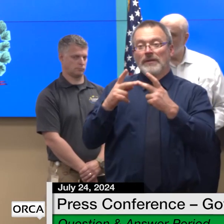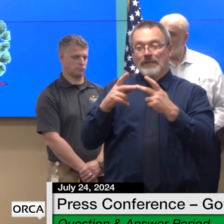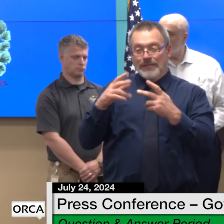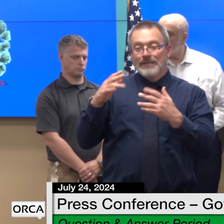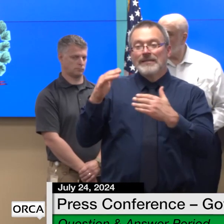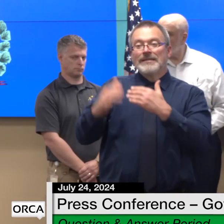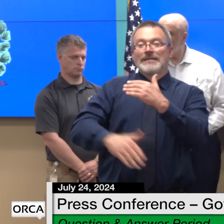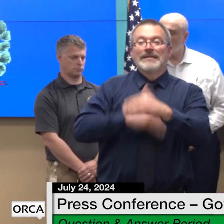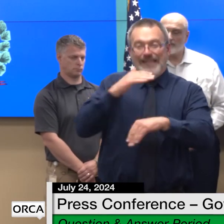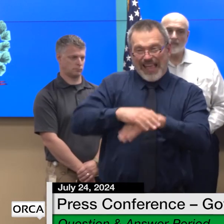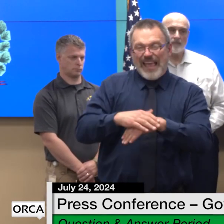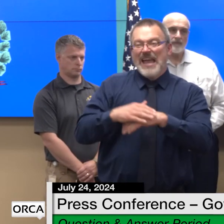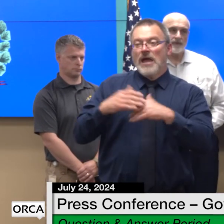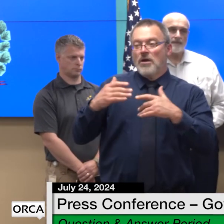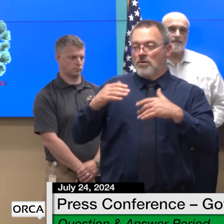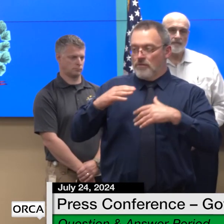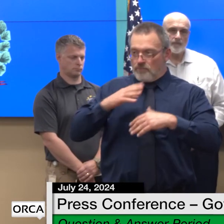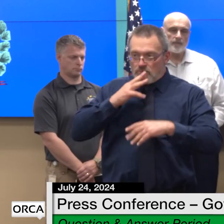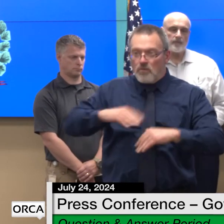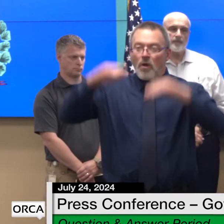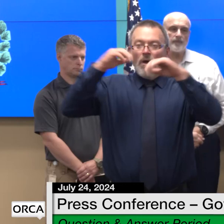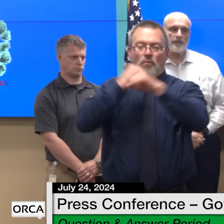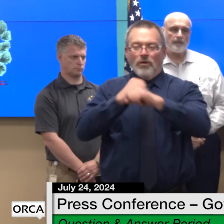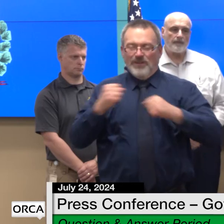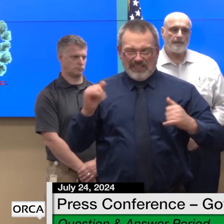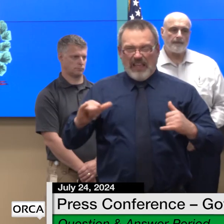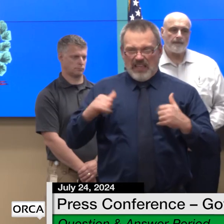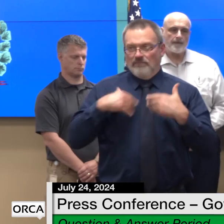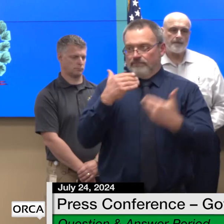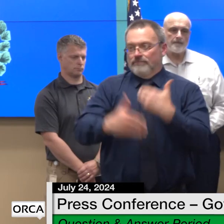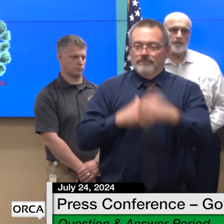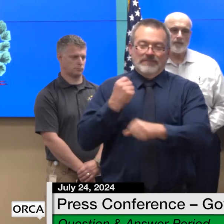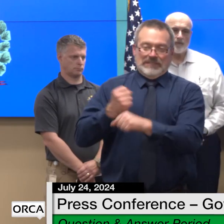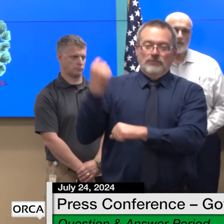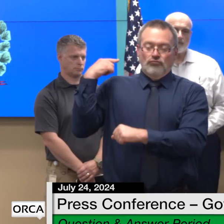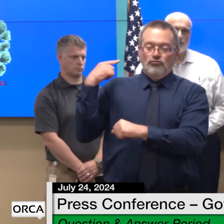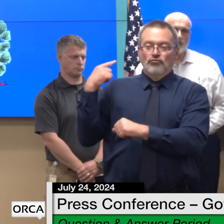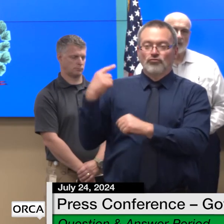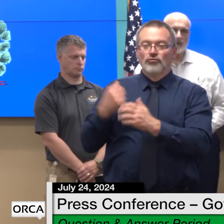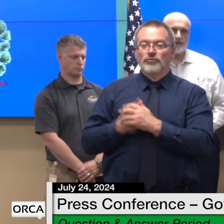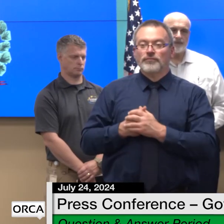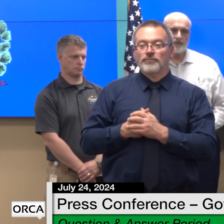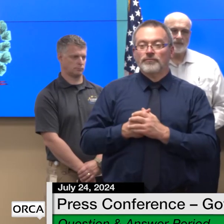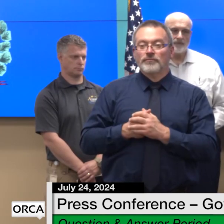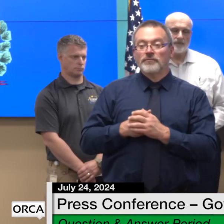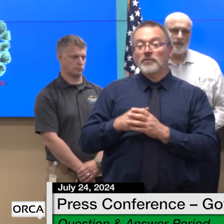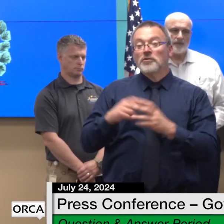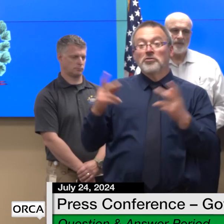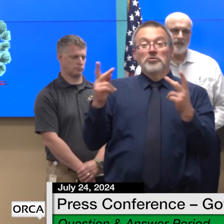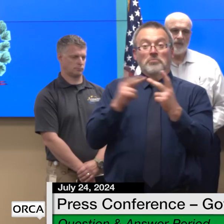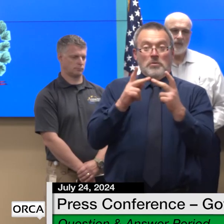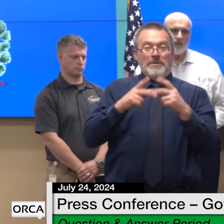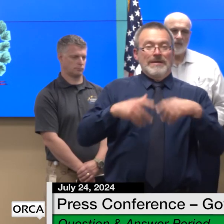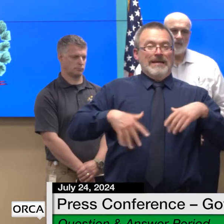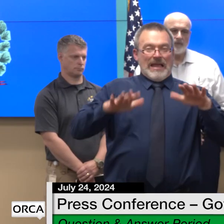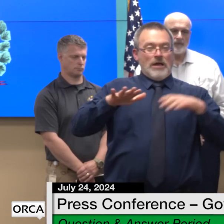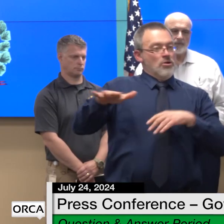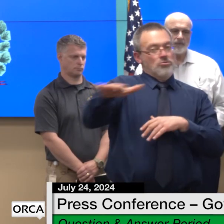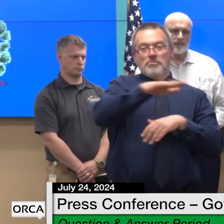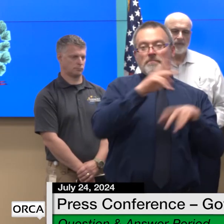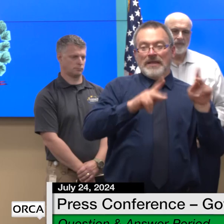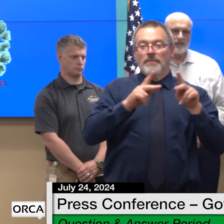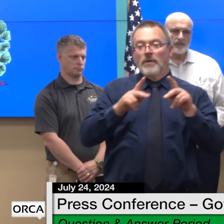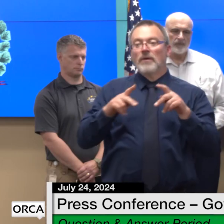measures following last summer's floods, and those are permits to allow folks to go into the river